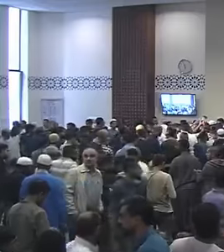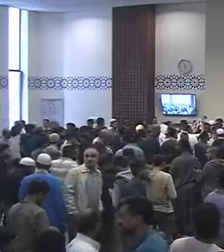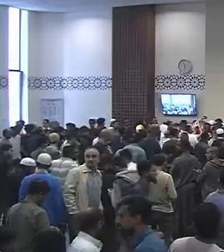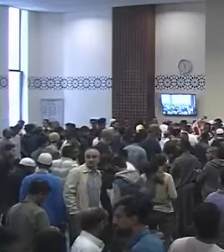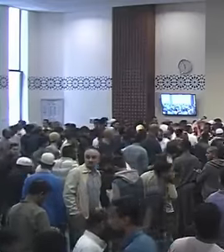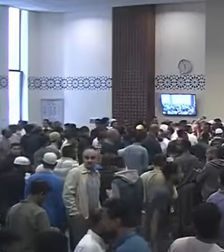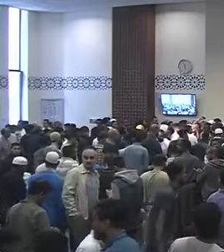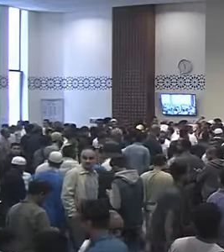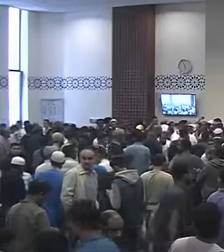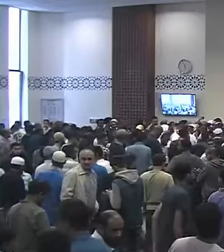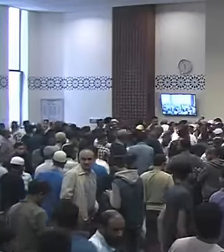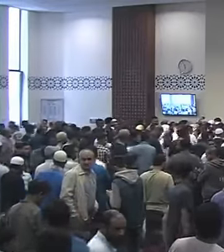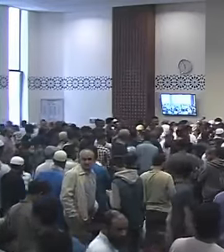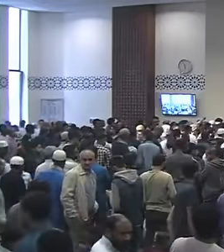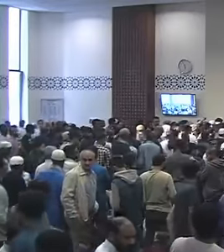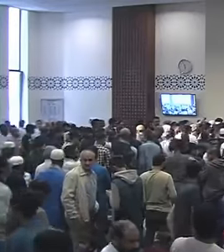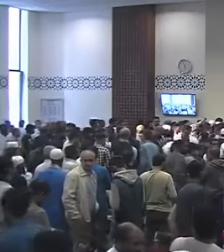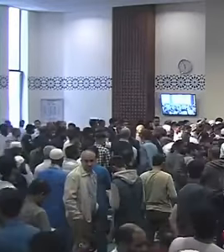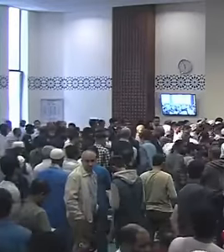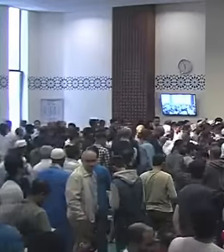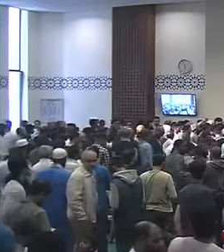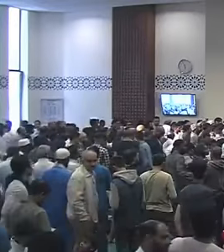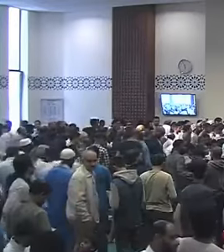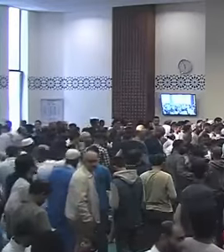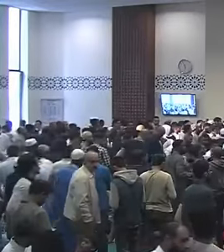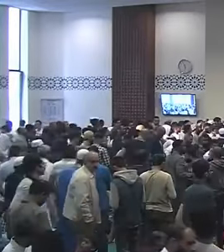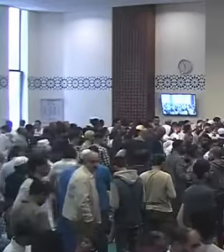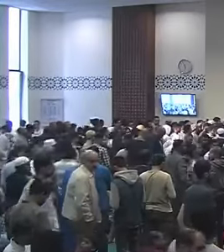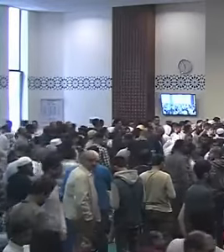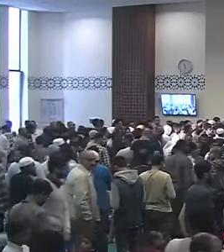falls. That's your water. Yes, what?